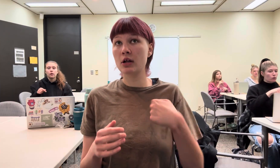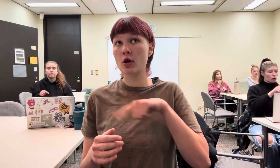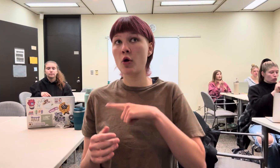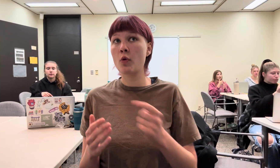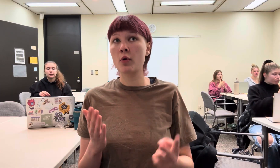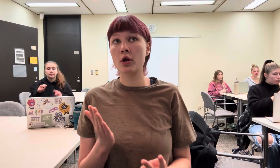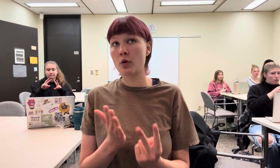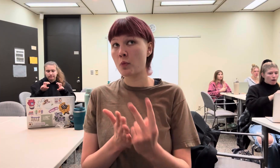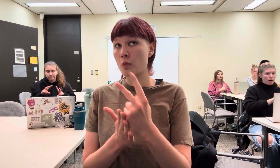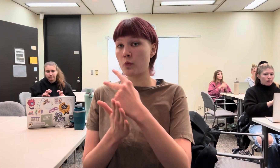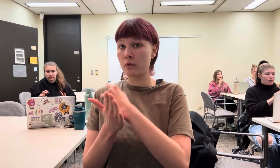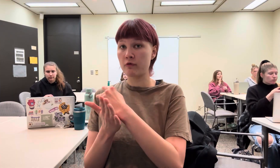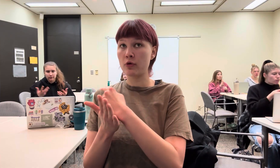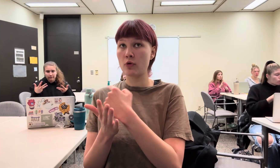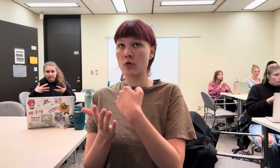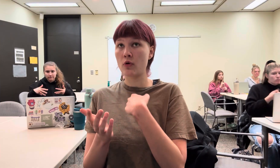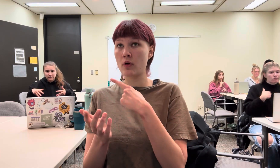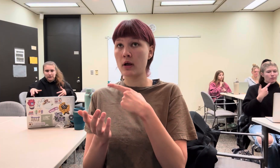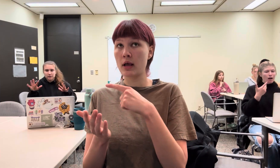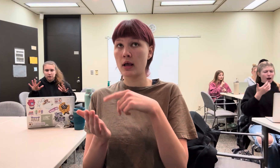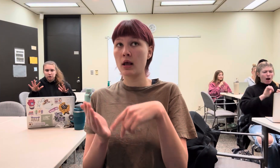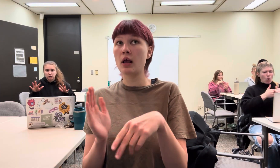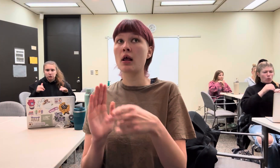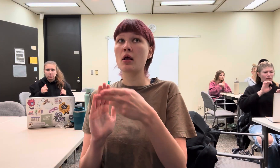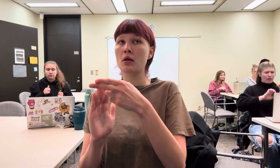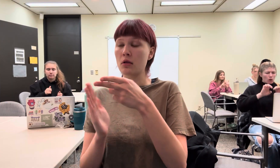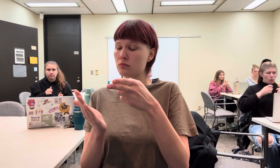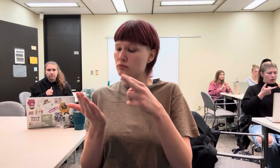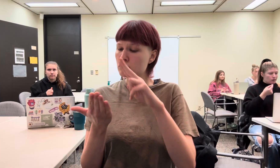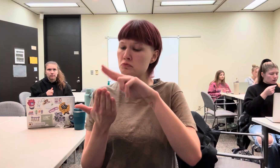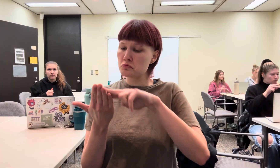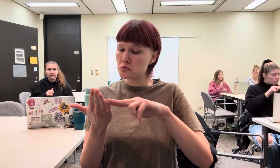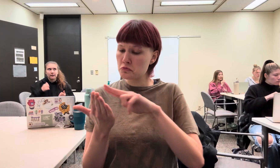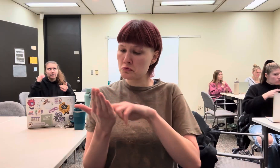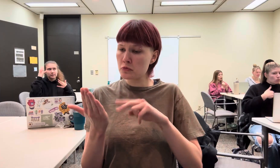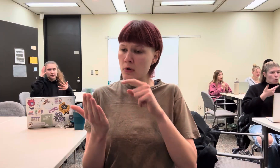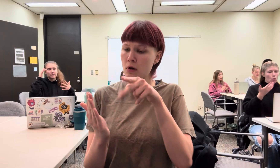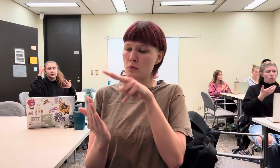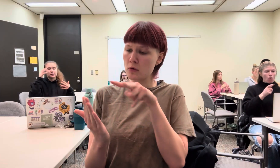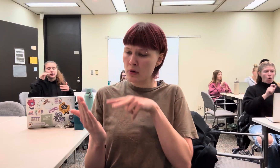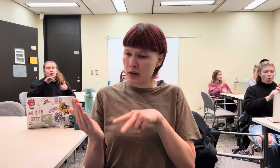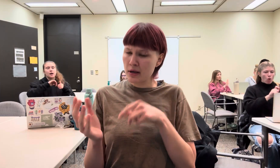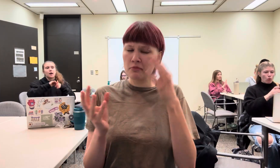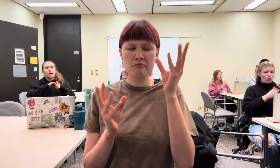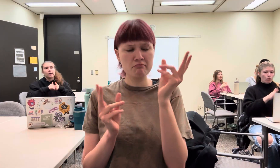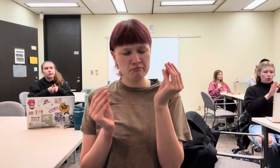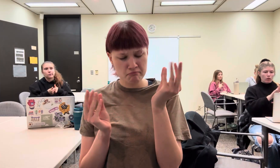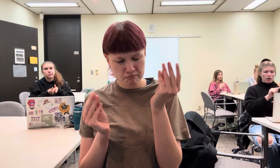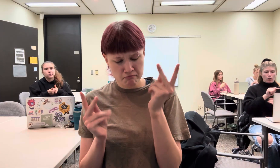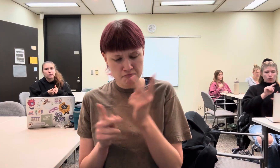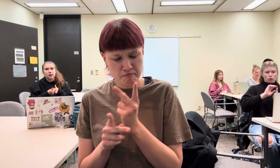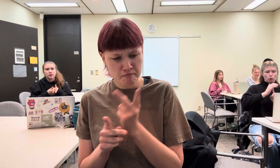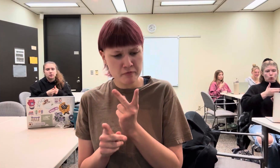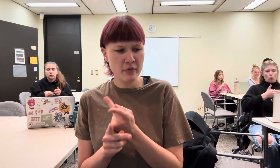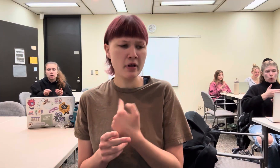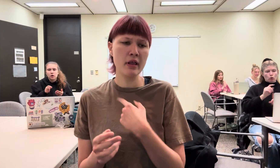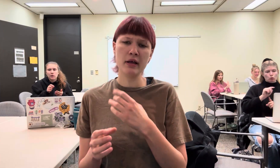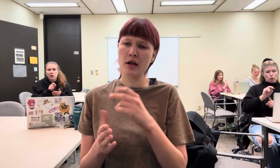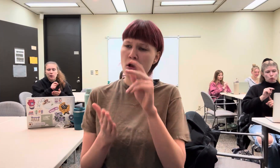truly evaluating what is this author, how is it coming across to me, their tone, what would you say that is? Is it serious? Is